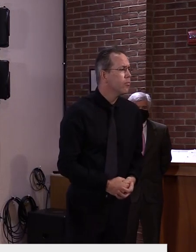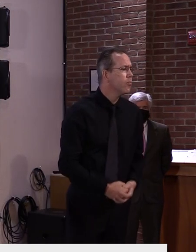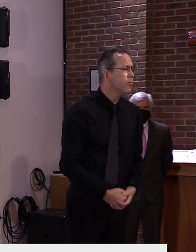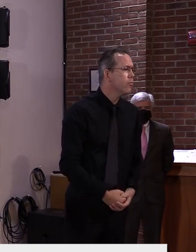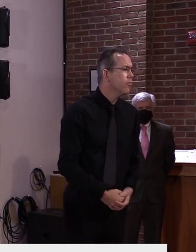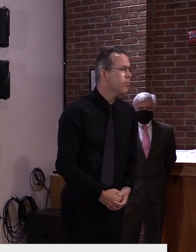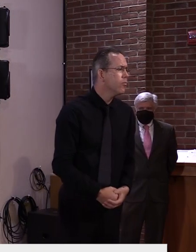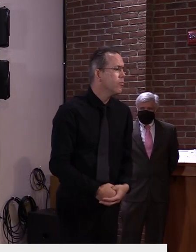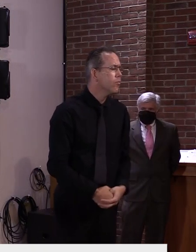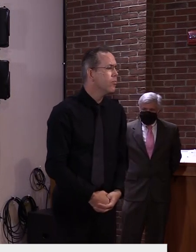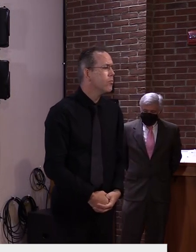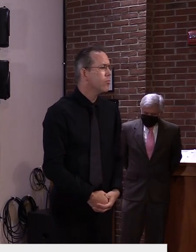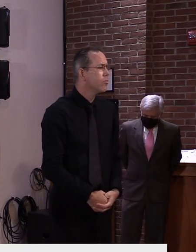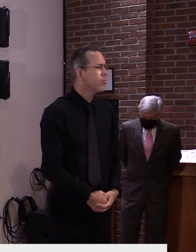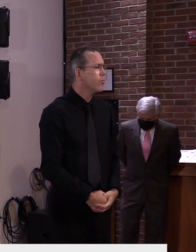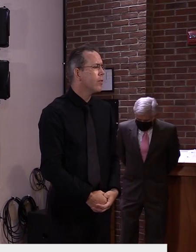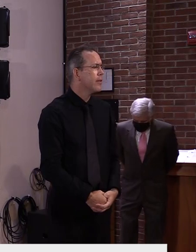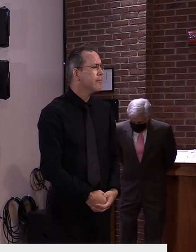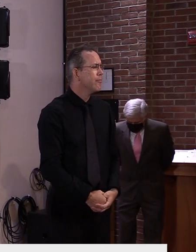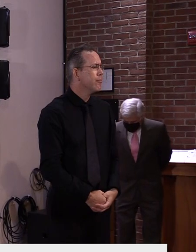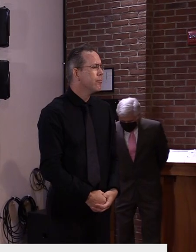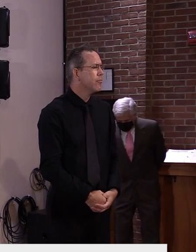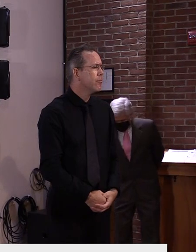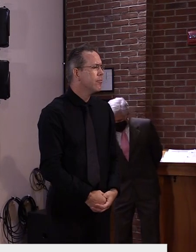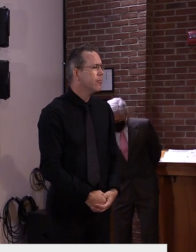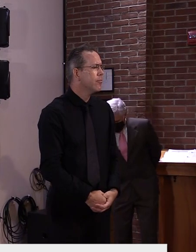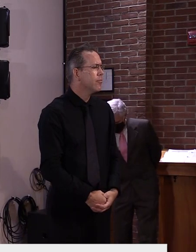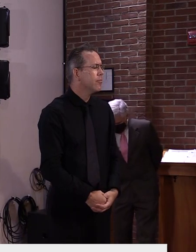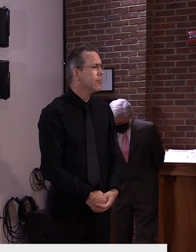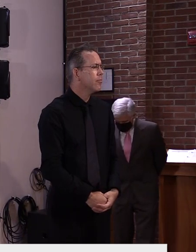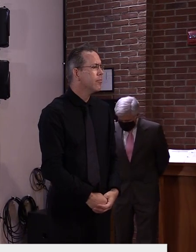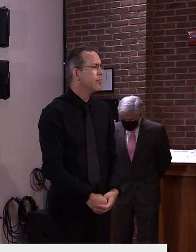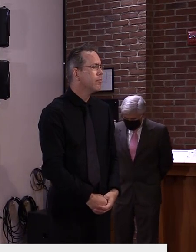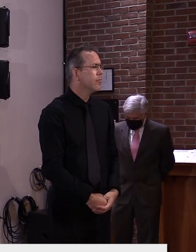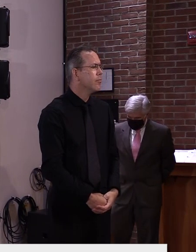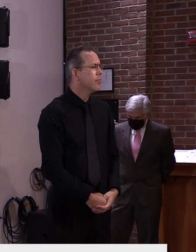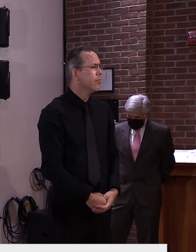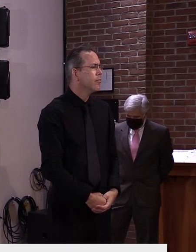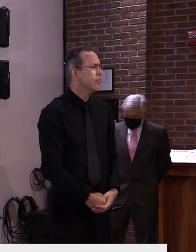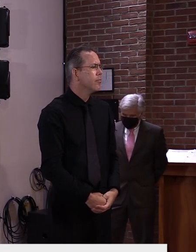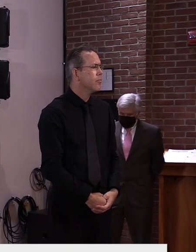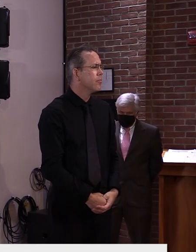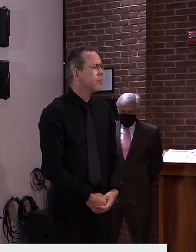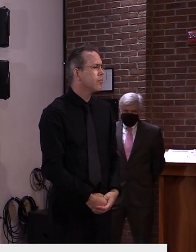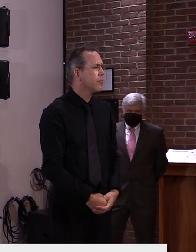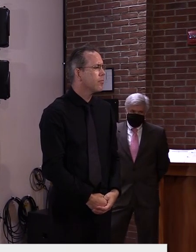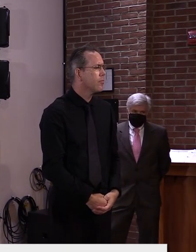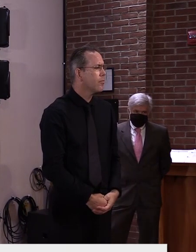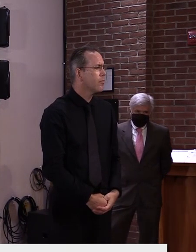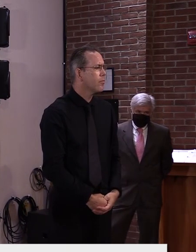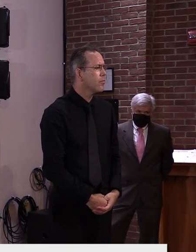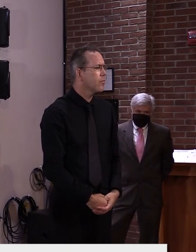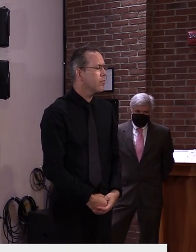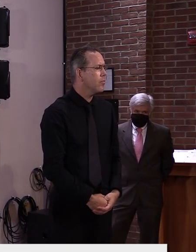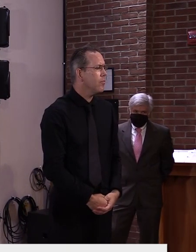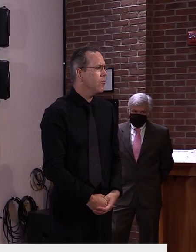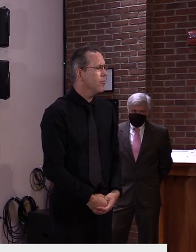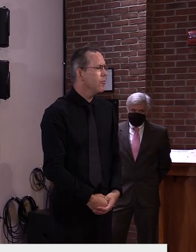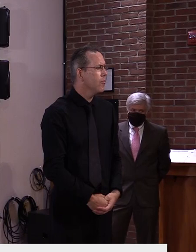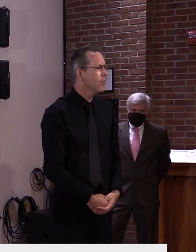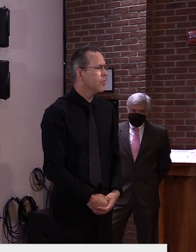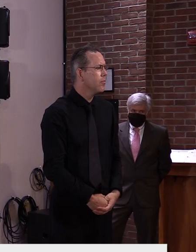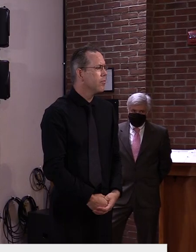north, where do we stand now as far as possibly turning the spigot in the jobs